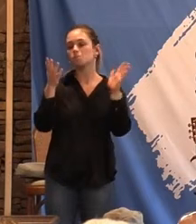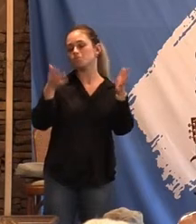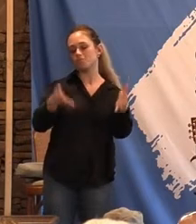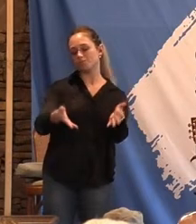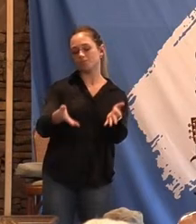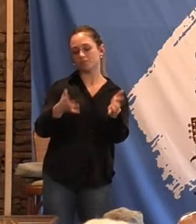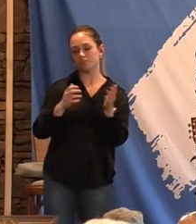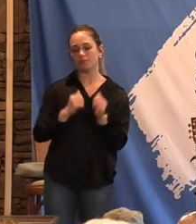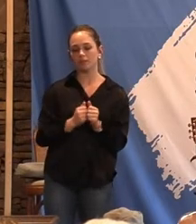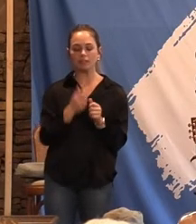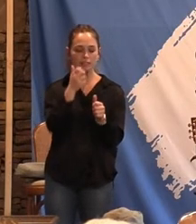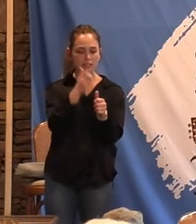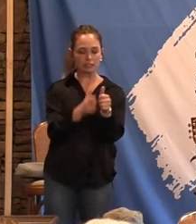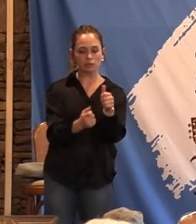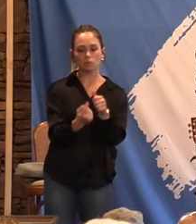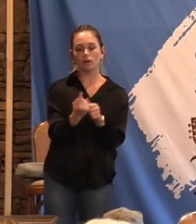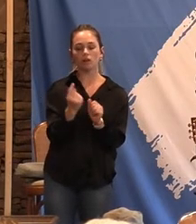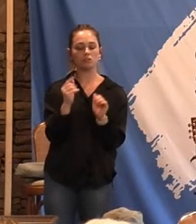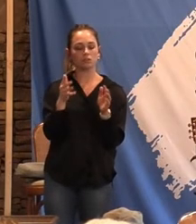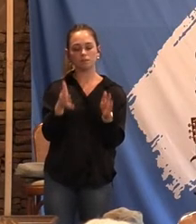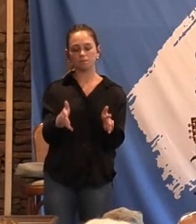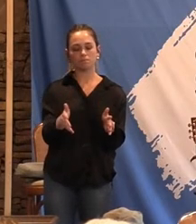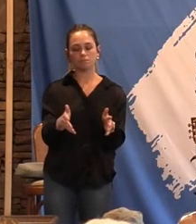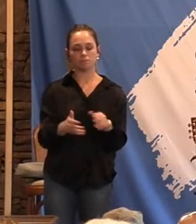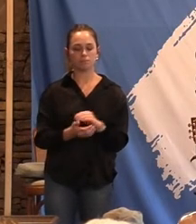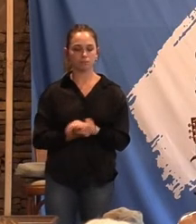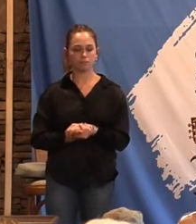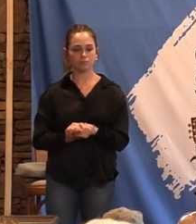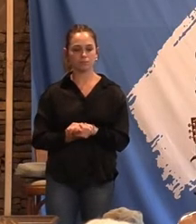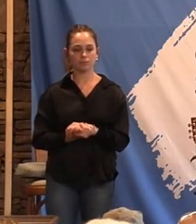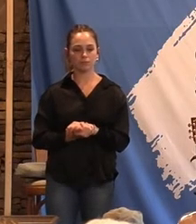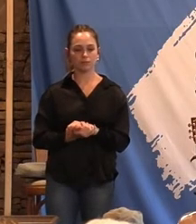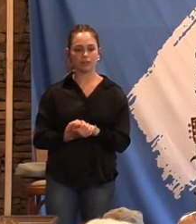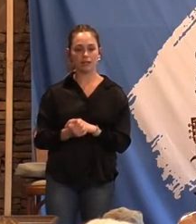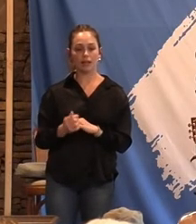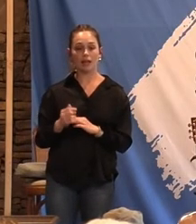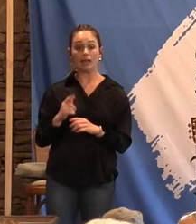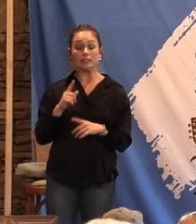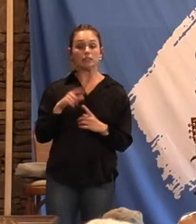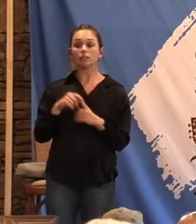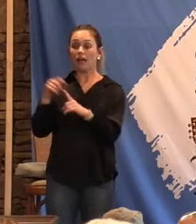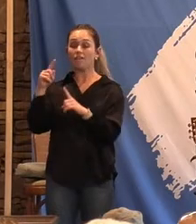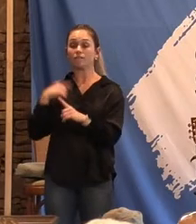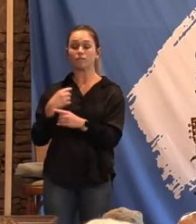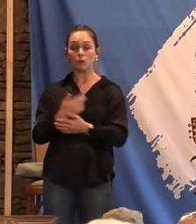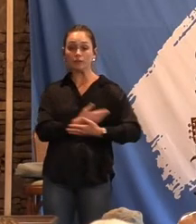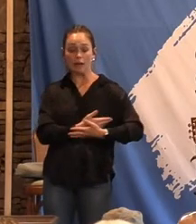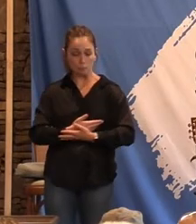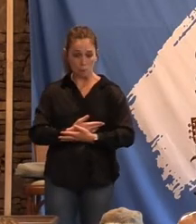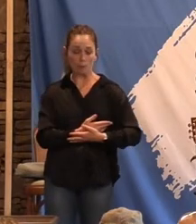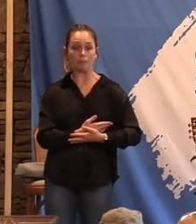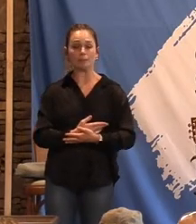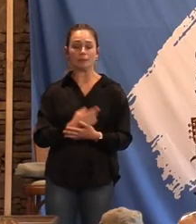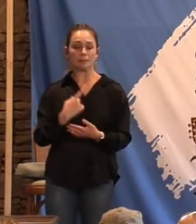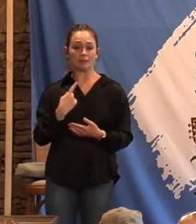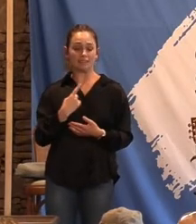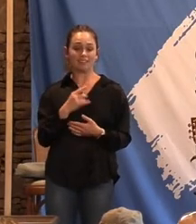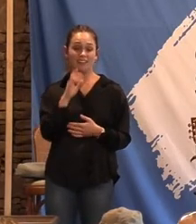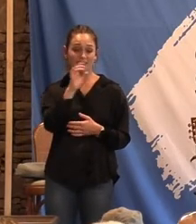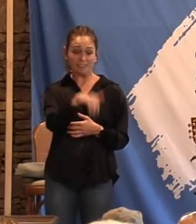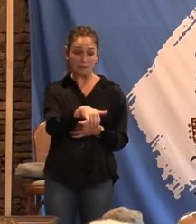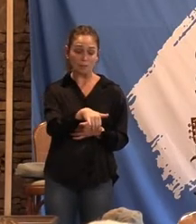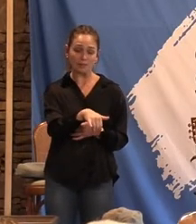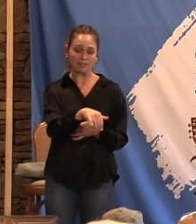Every single one of them. Except for that Rock-a-Bye Baby thing. That is a terrible song to sing to a newborn.